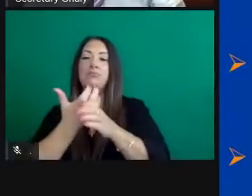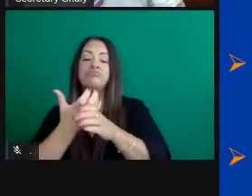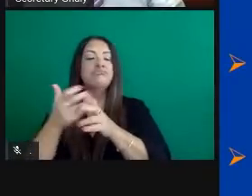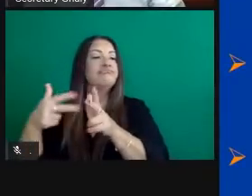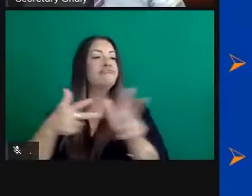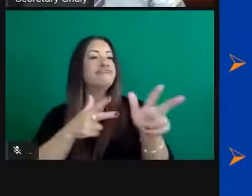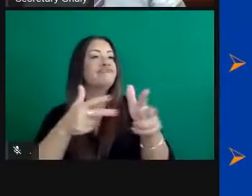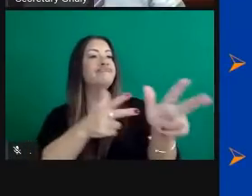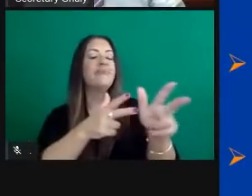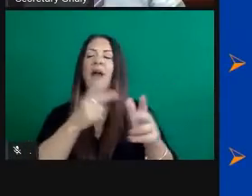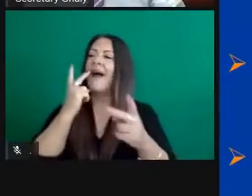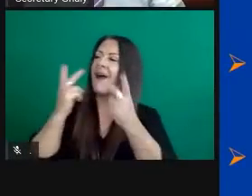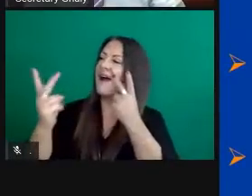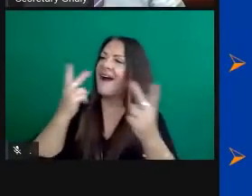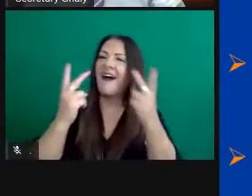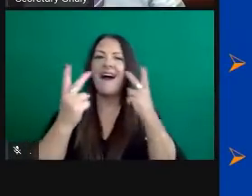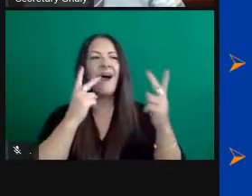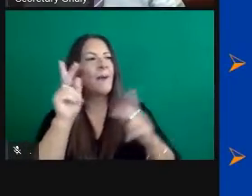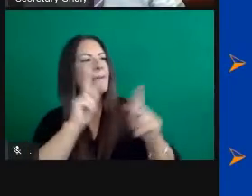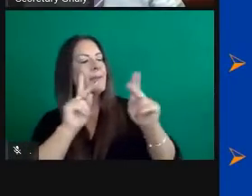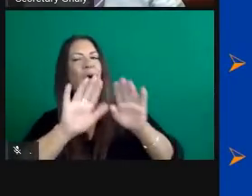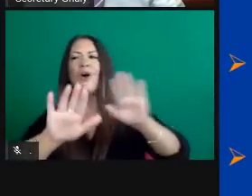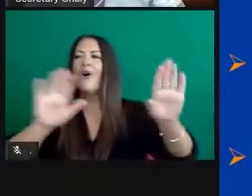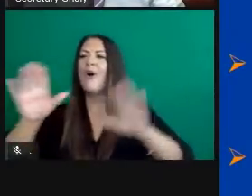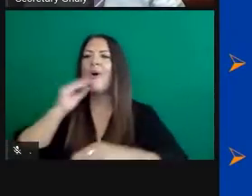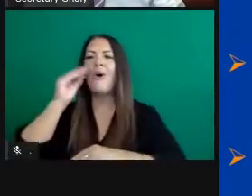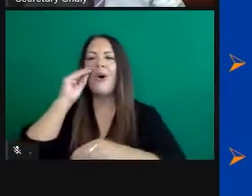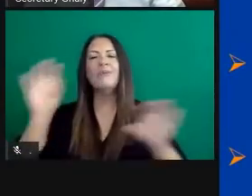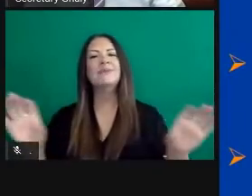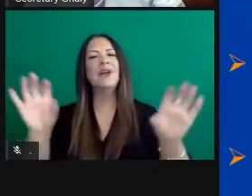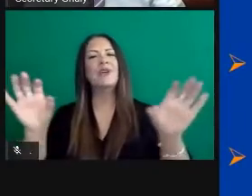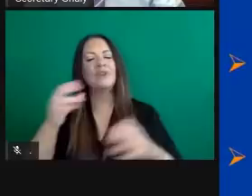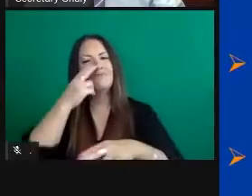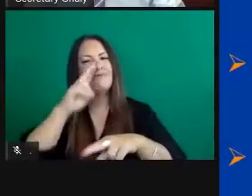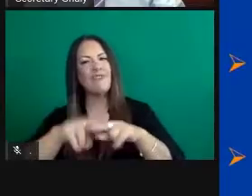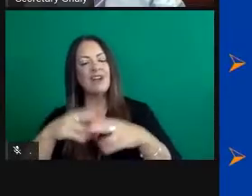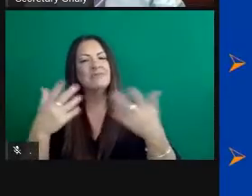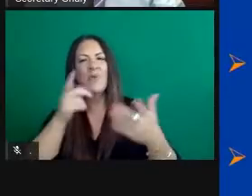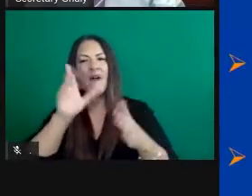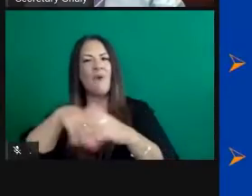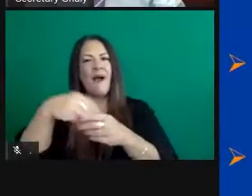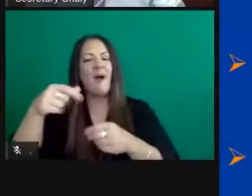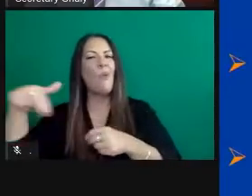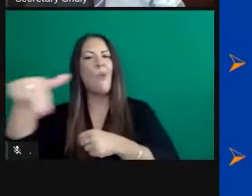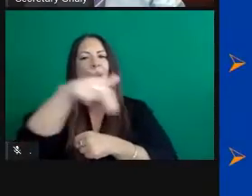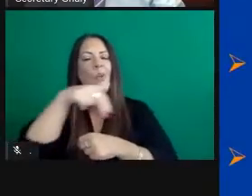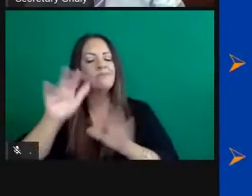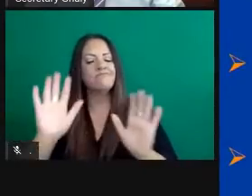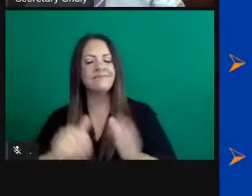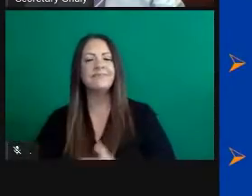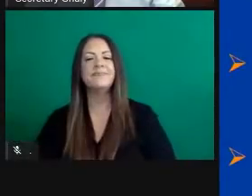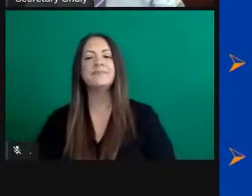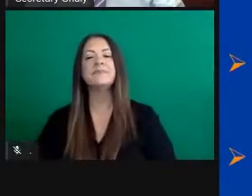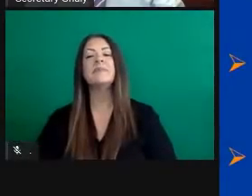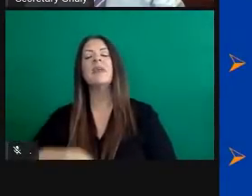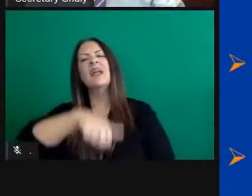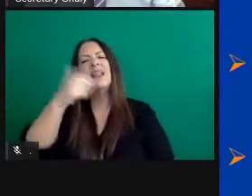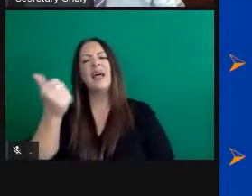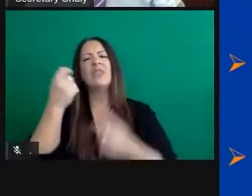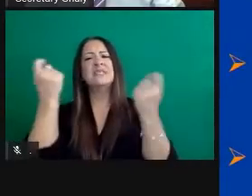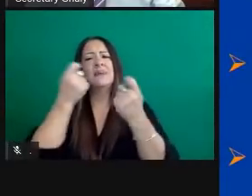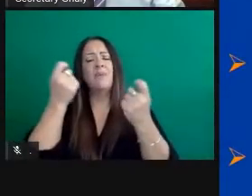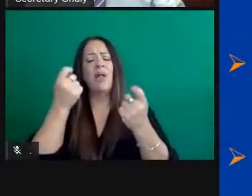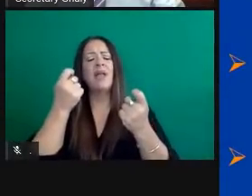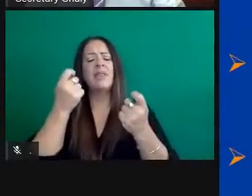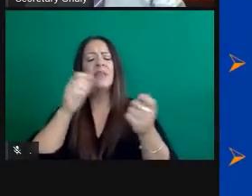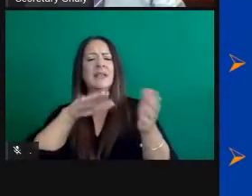Some safer alternatives for Dia de los Muertos, again, emphasizing that the safest way is to celebrate at home with your household